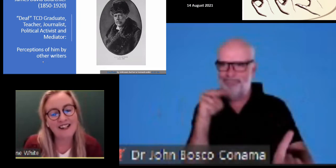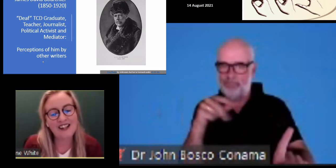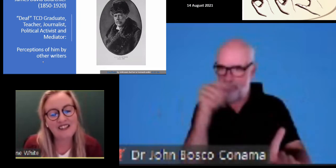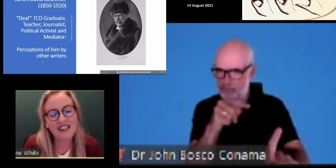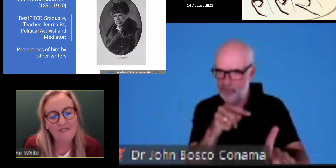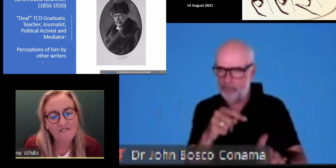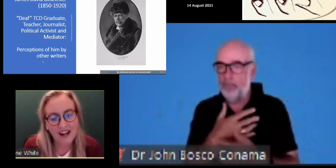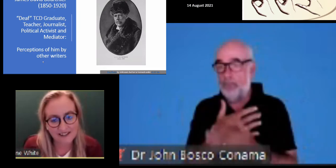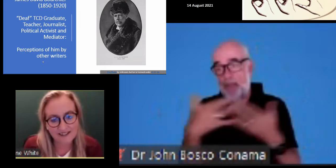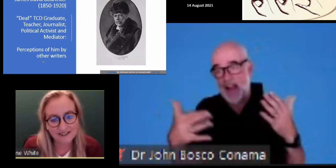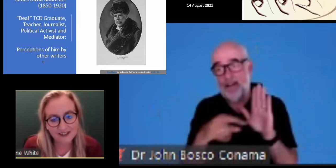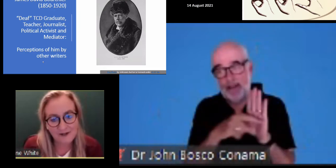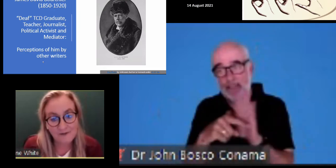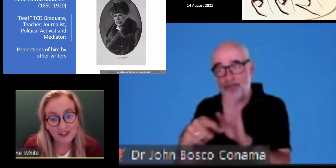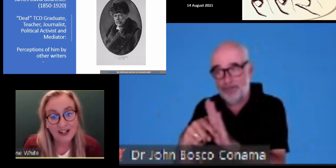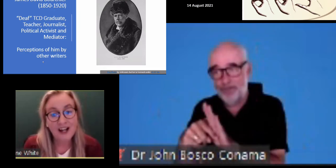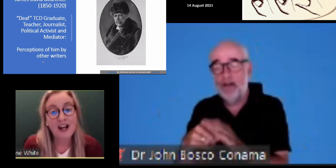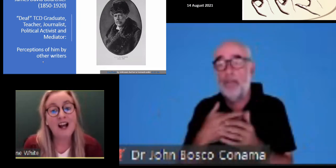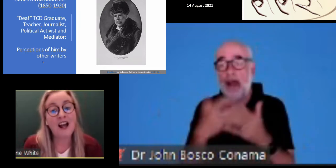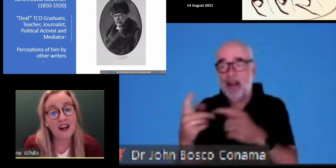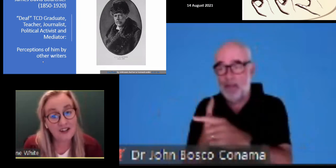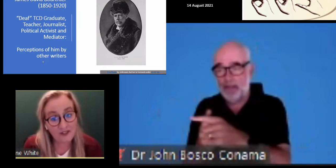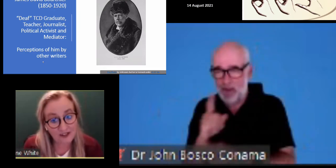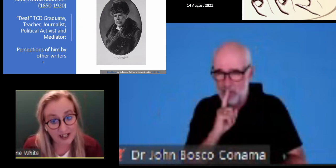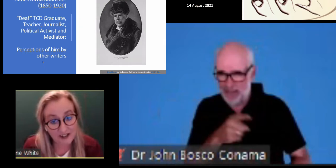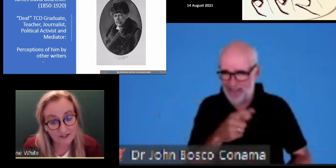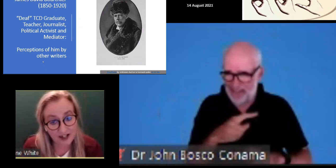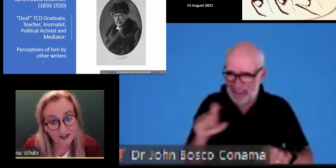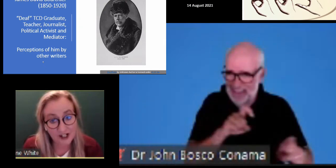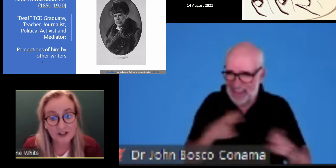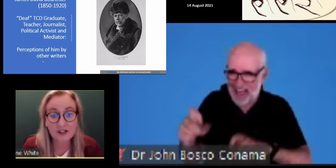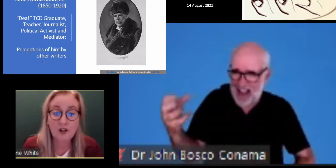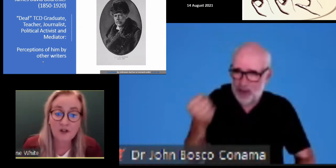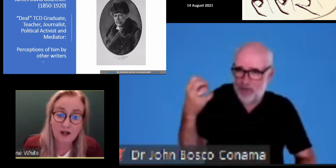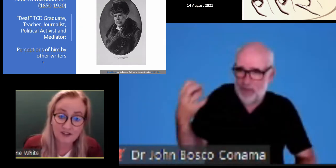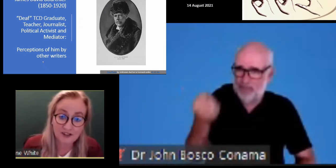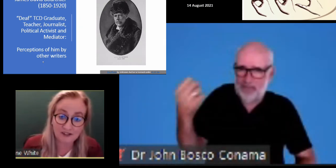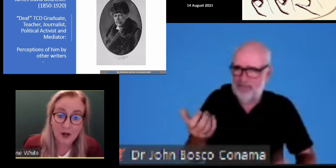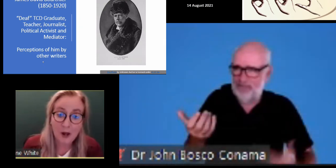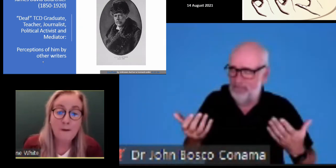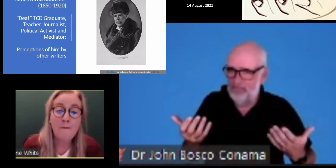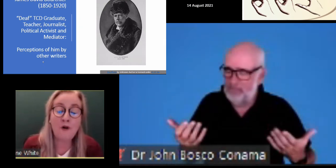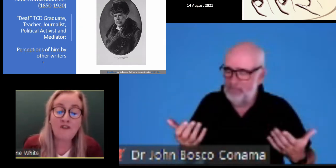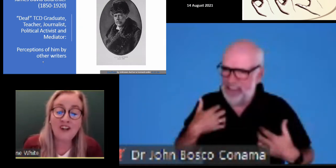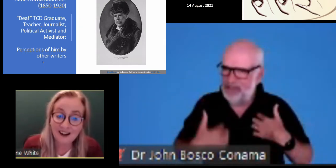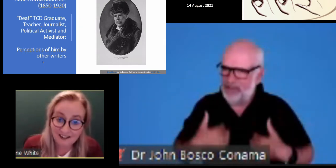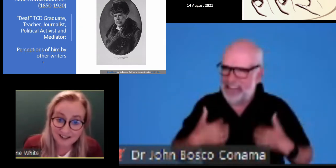his deafness, a lot of it negative connotations plus positive. But